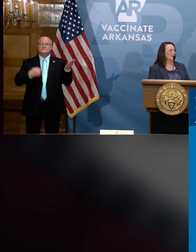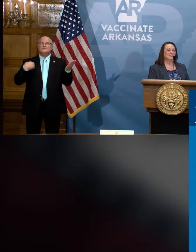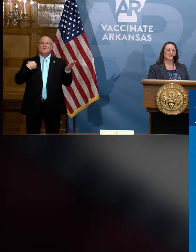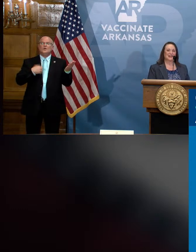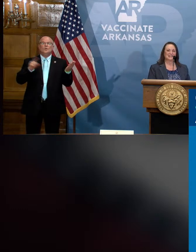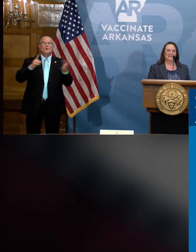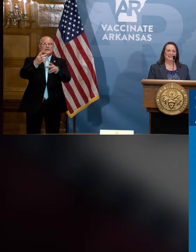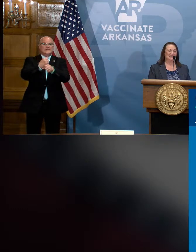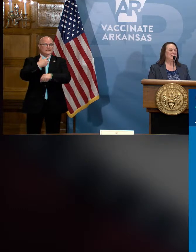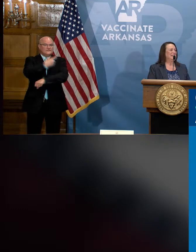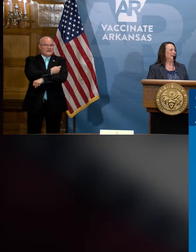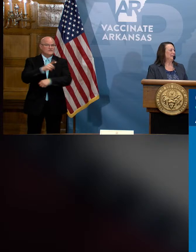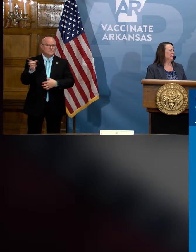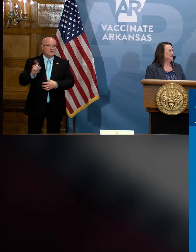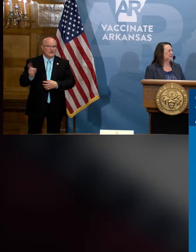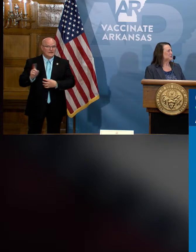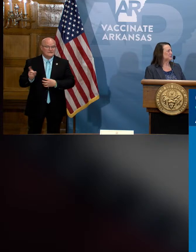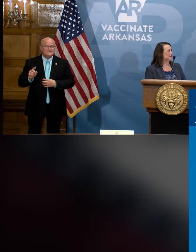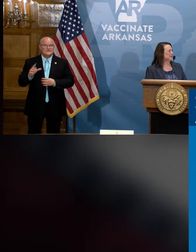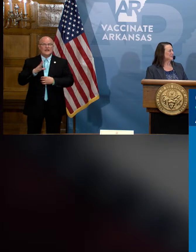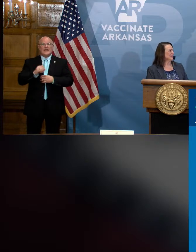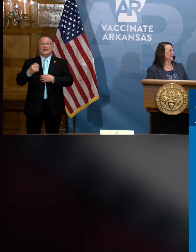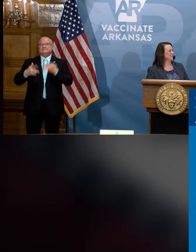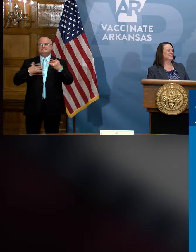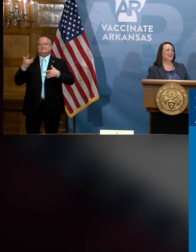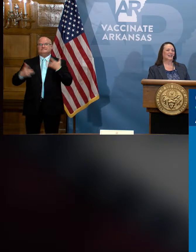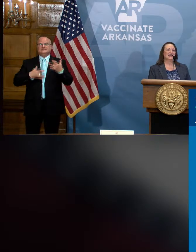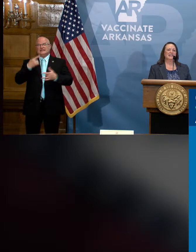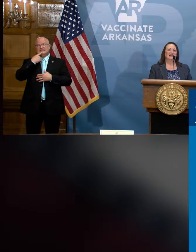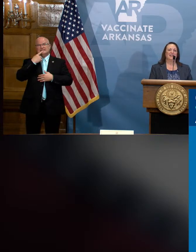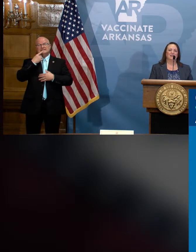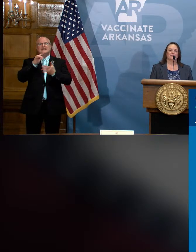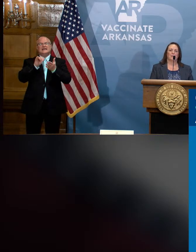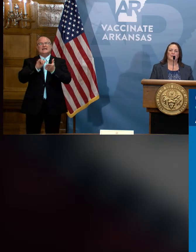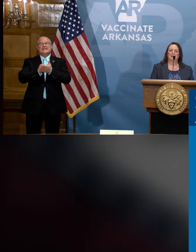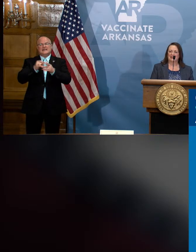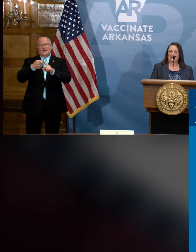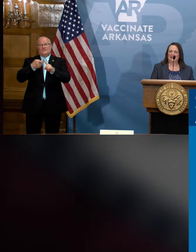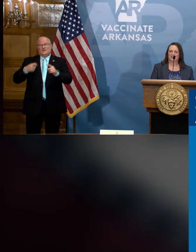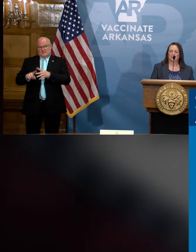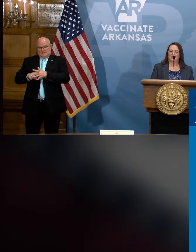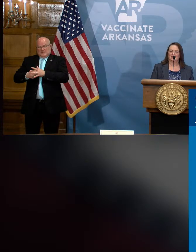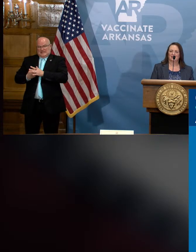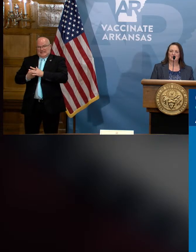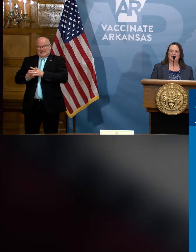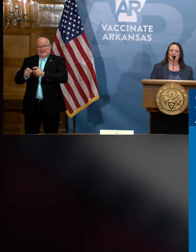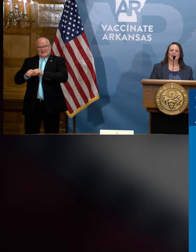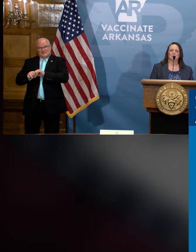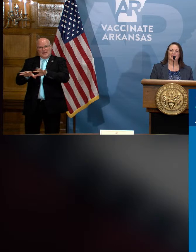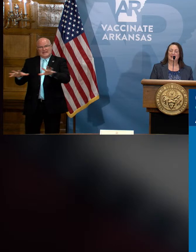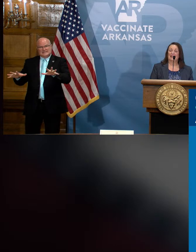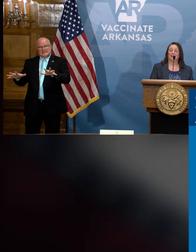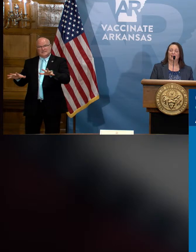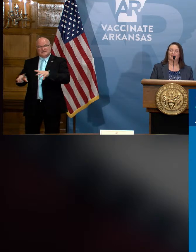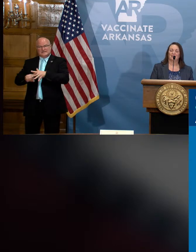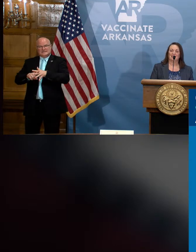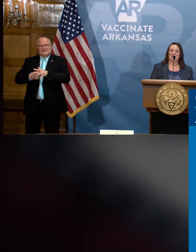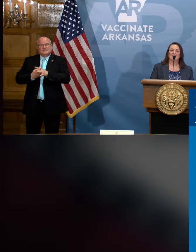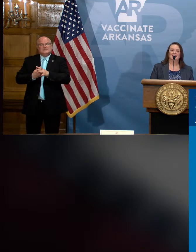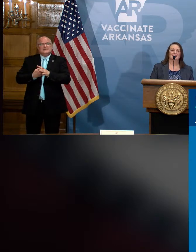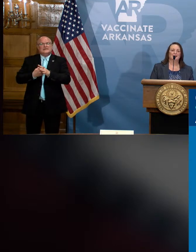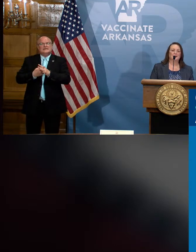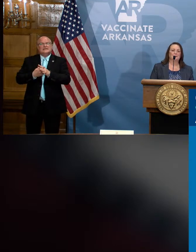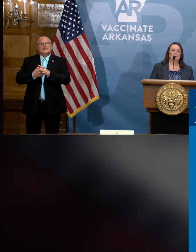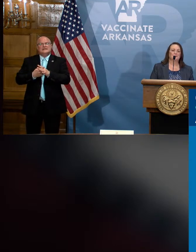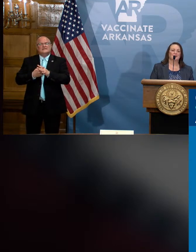where you can get your vaccine, and we're very excited to say that from the beginning of the pandemic and the beginning of